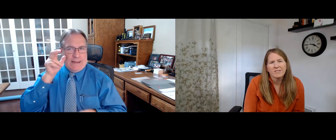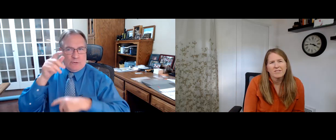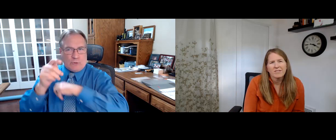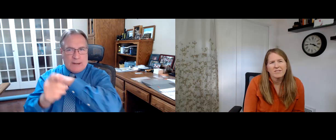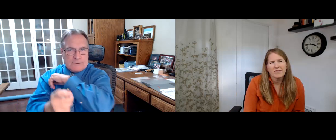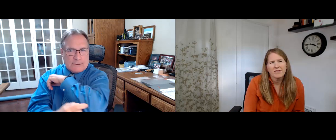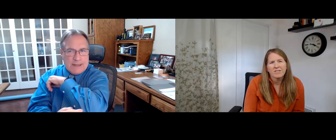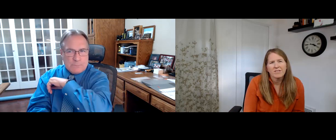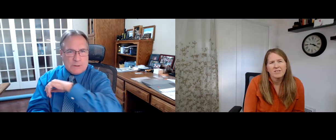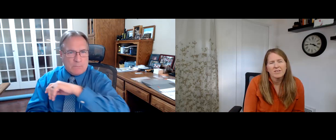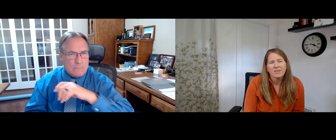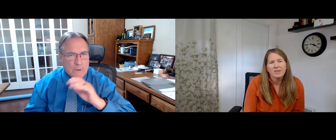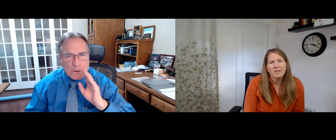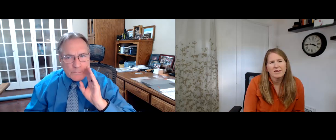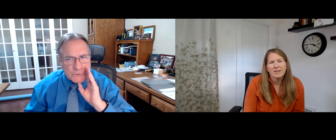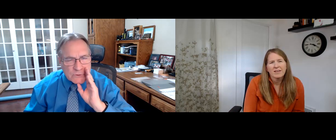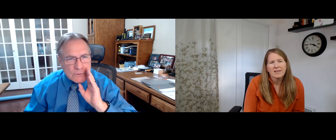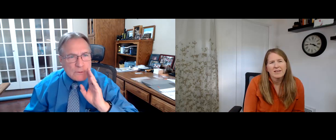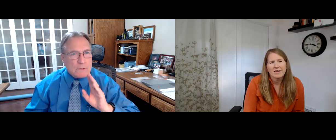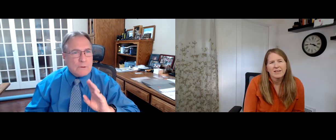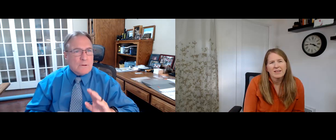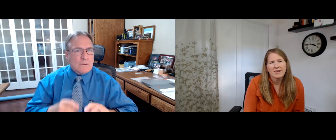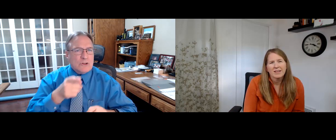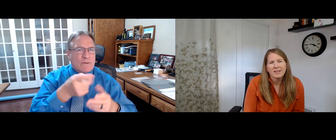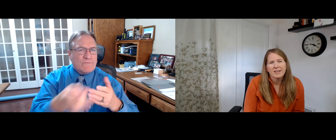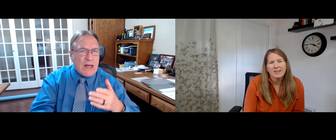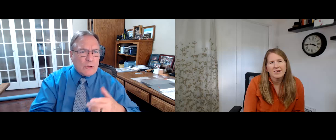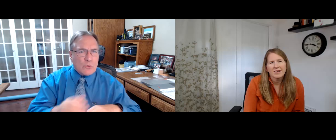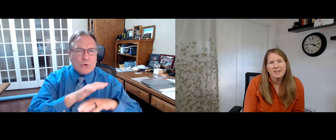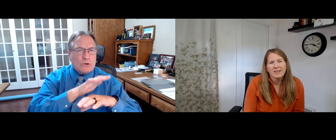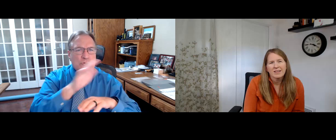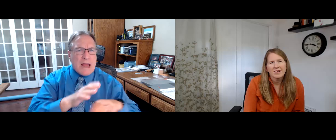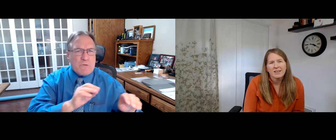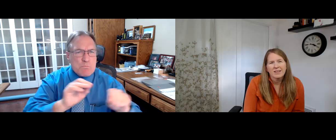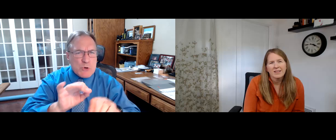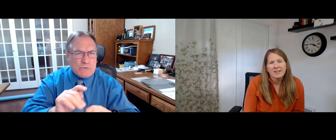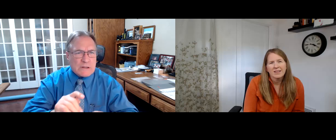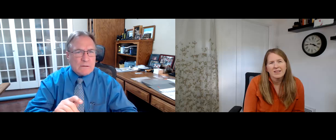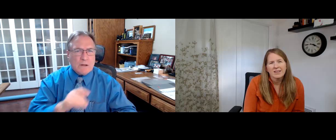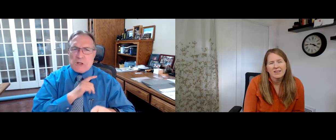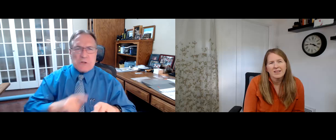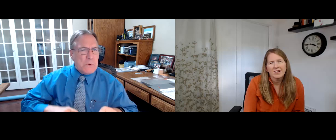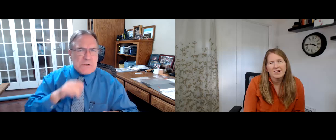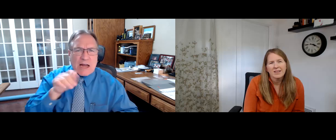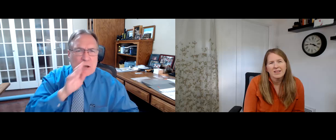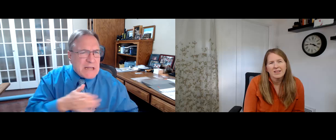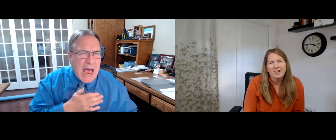Satan tries to tempt him. Psst, your failure, you never moved it. The Lord's not going to be happy